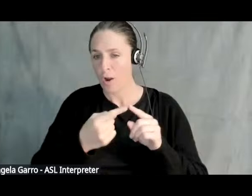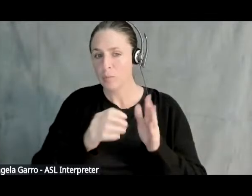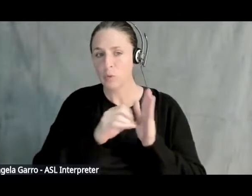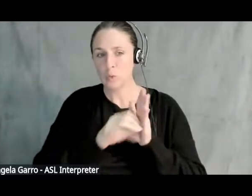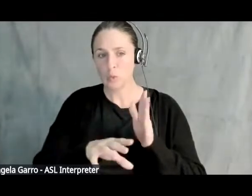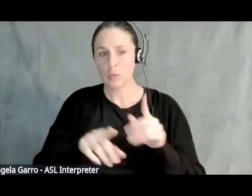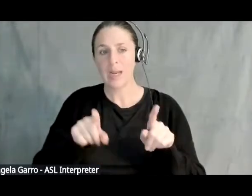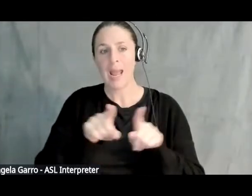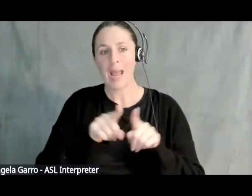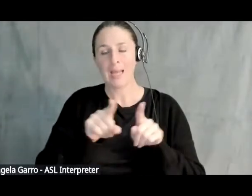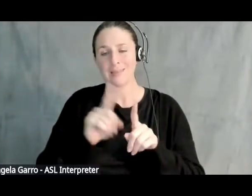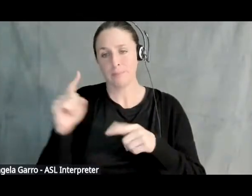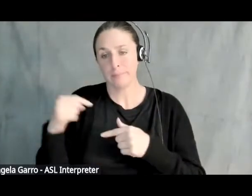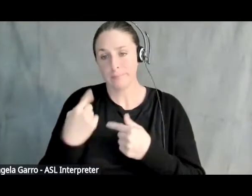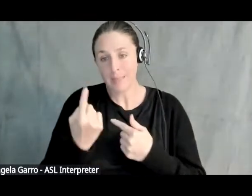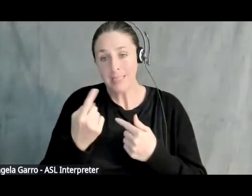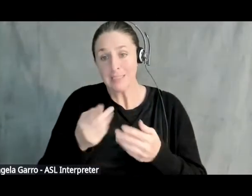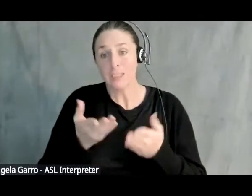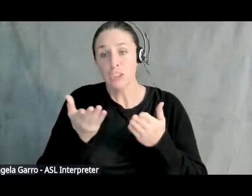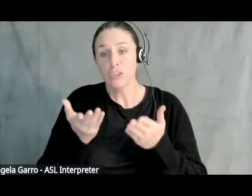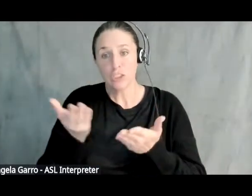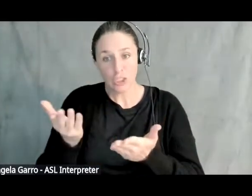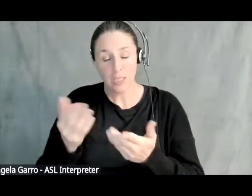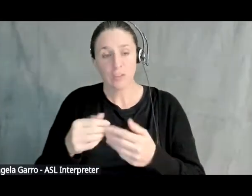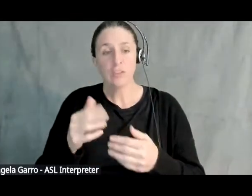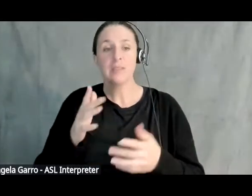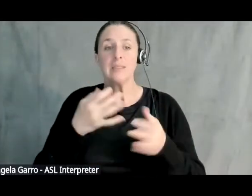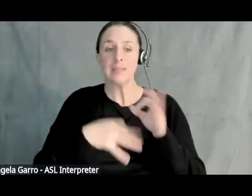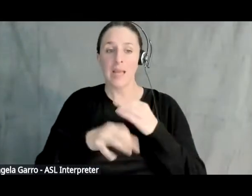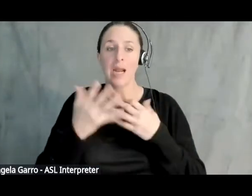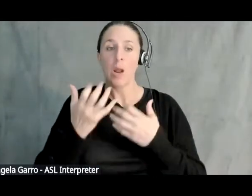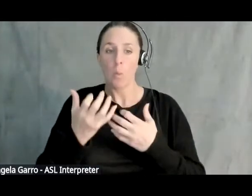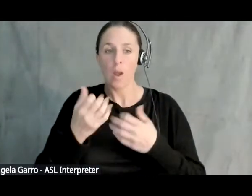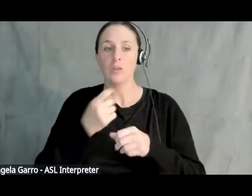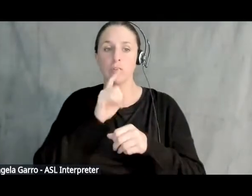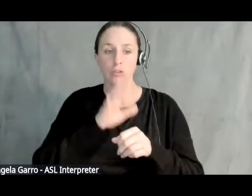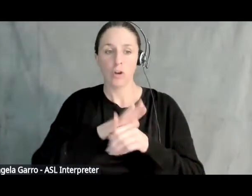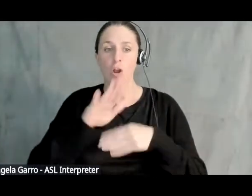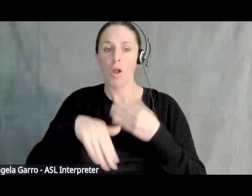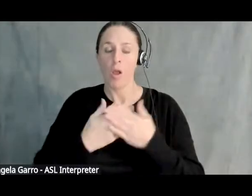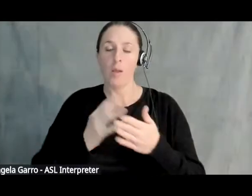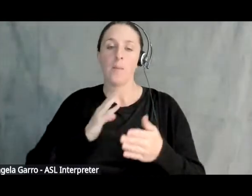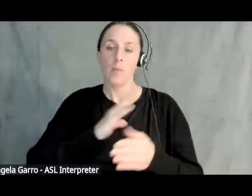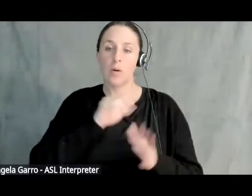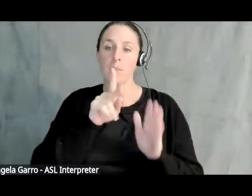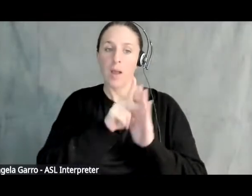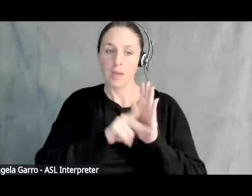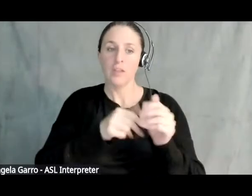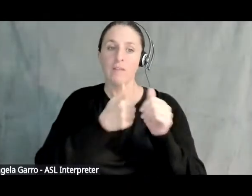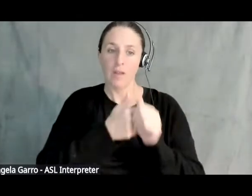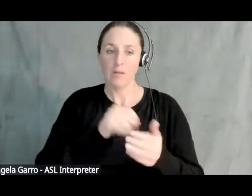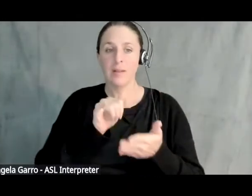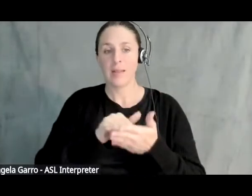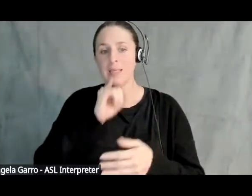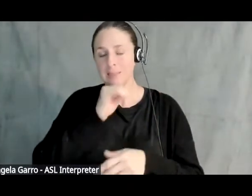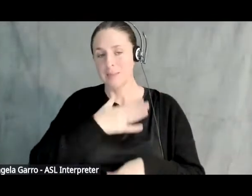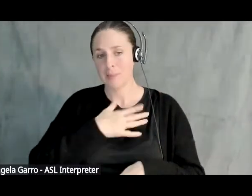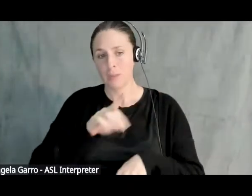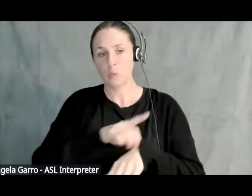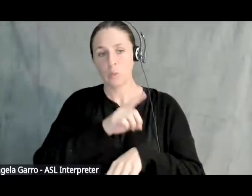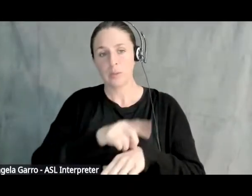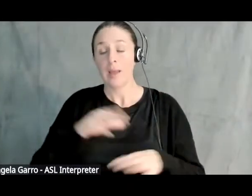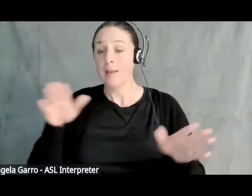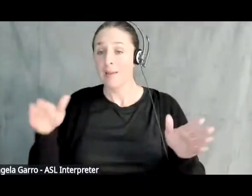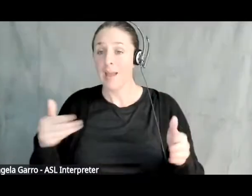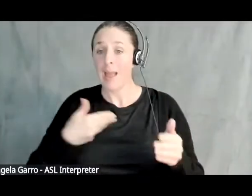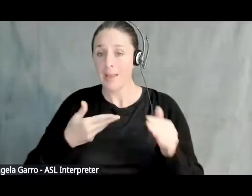been suggested. Rather, I want to ensure that all board policies are being followed, as is my duty. I invite those